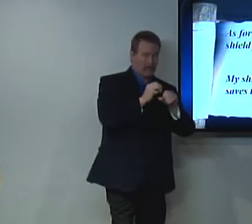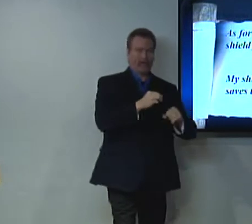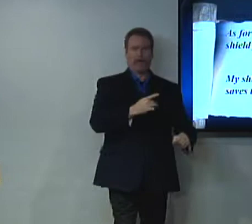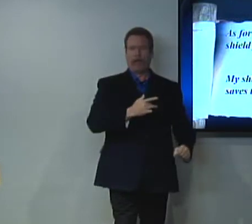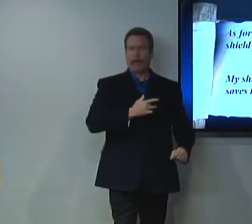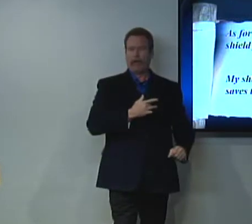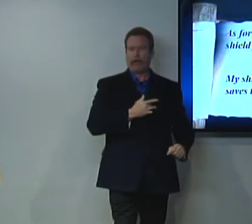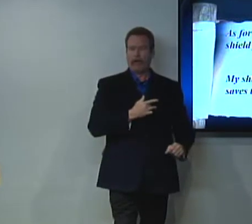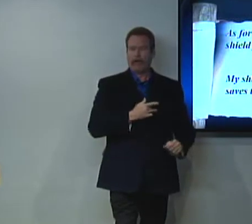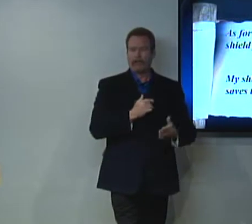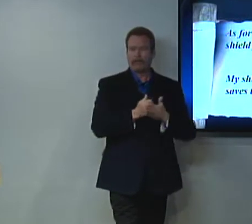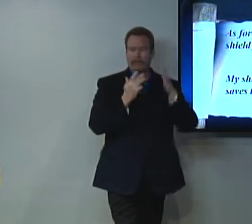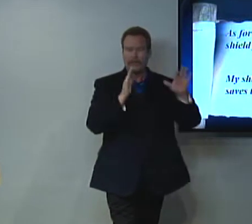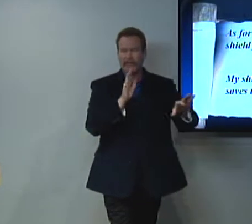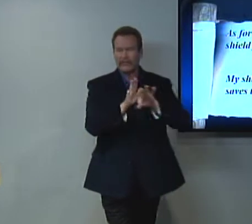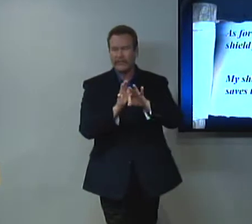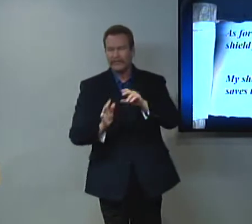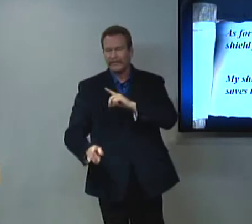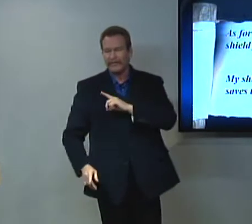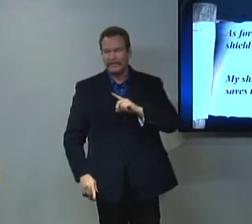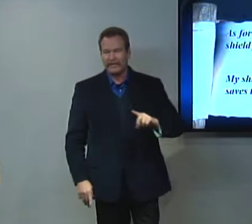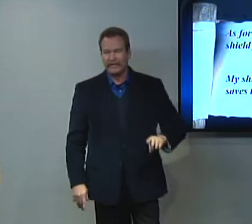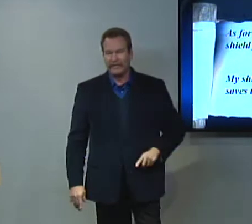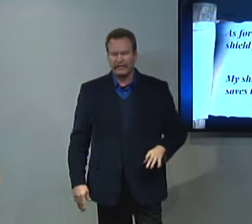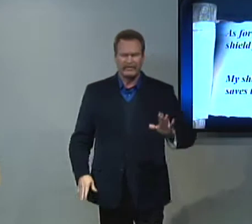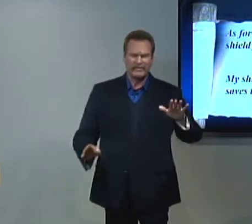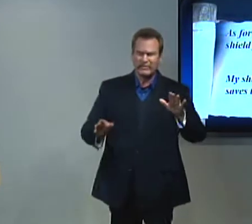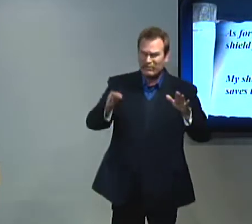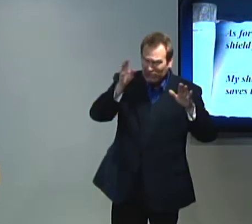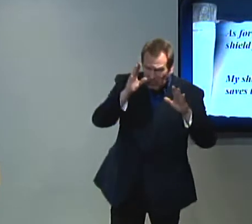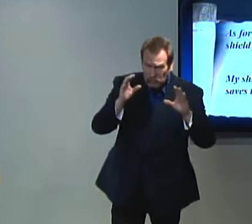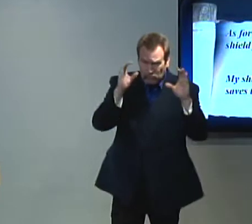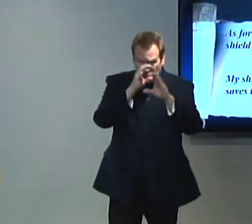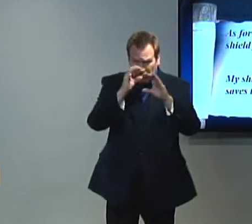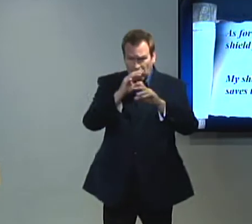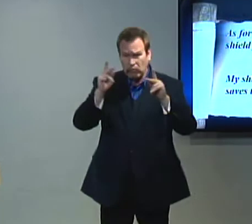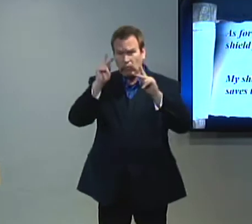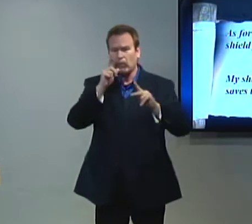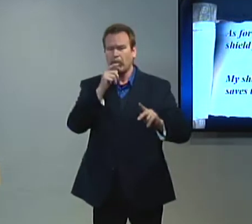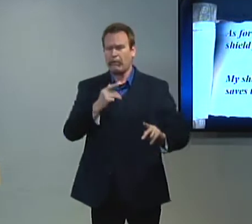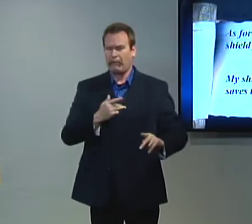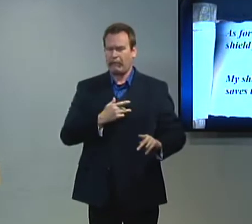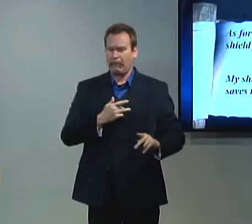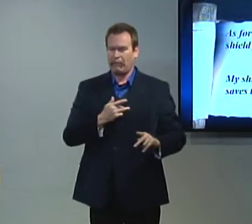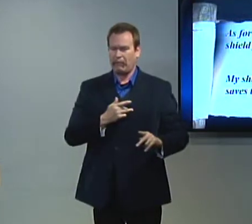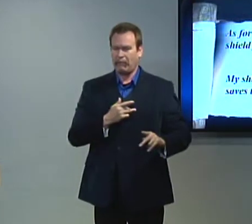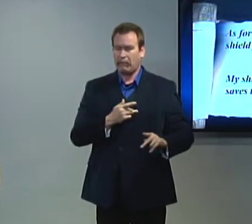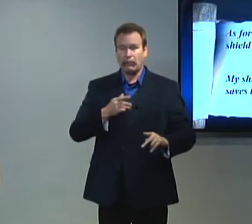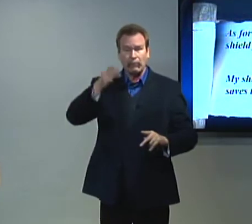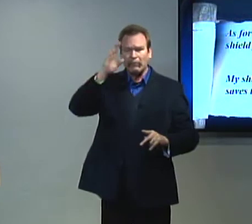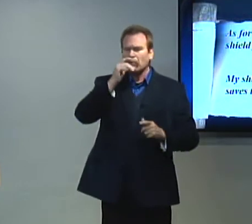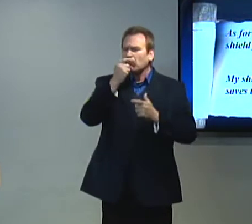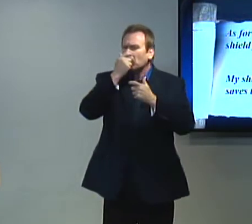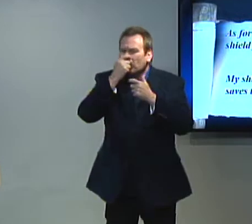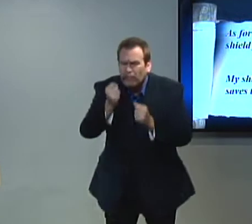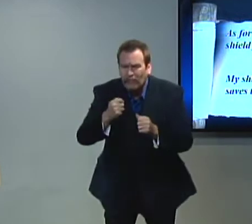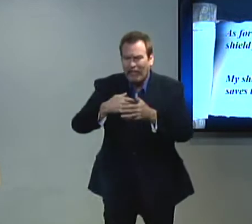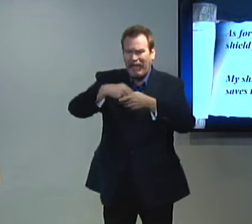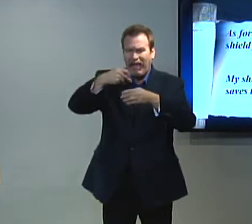about how God saves the upright in heart. That's why God chose David, because he was a man he had an upright heart.